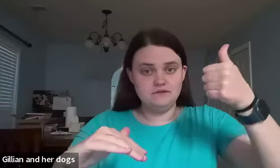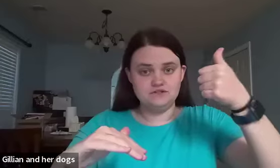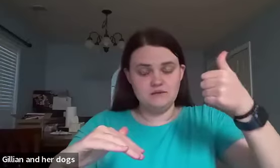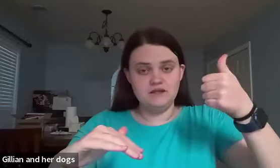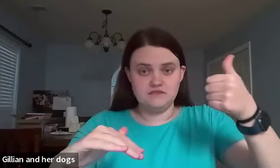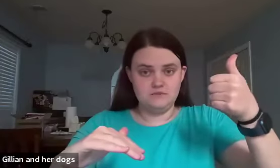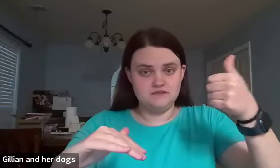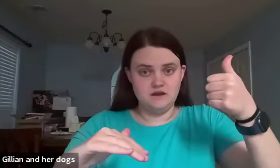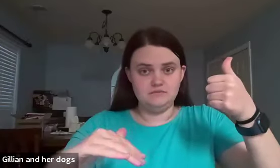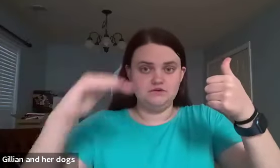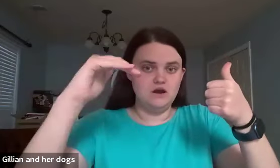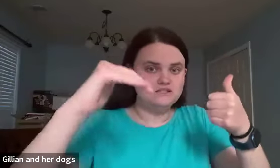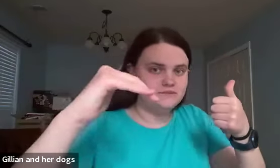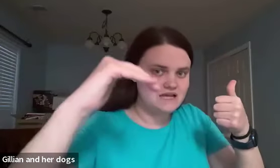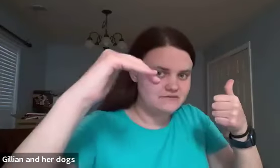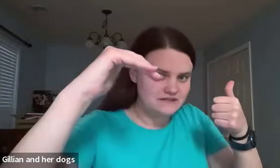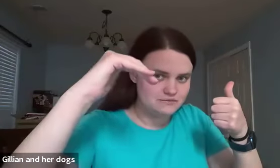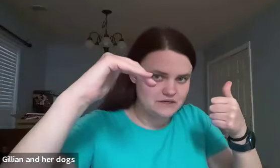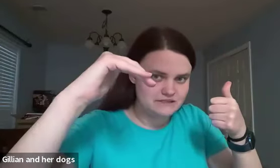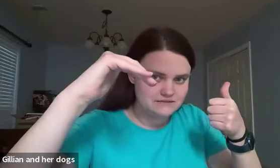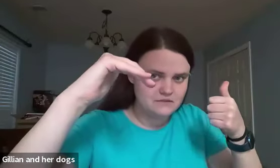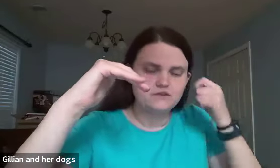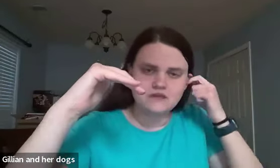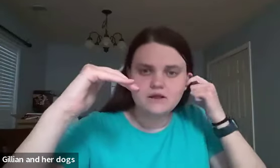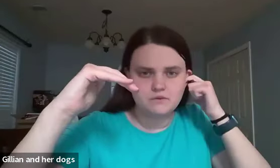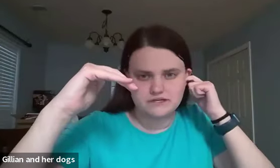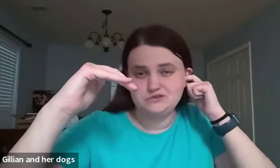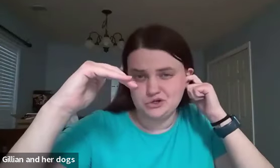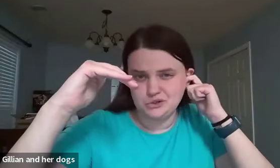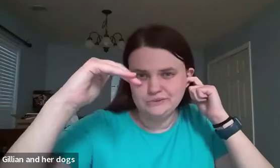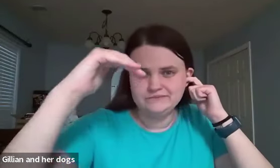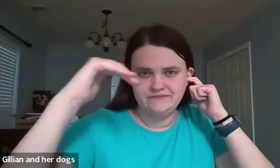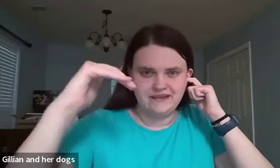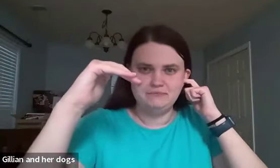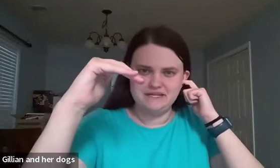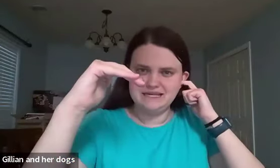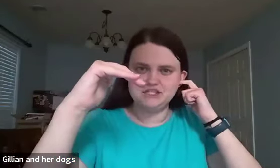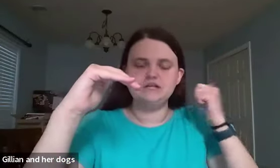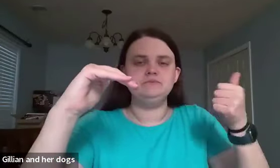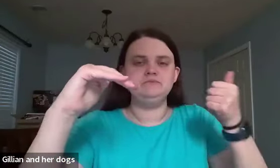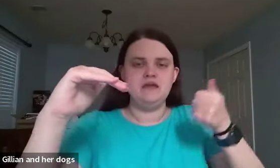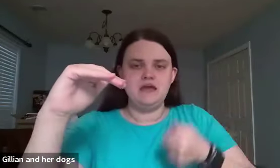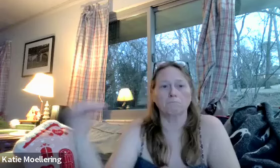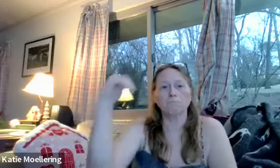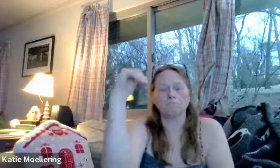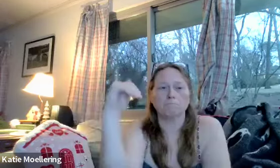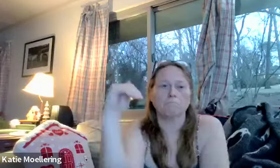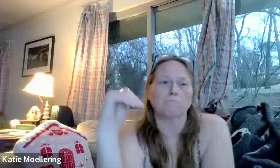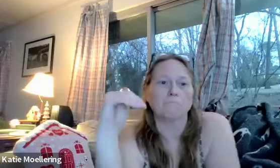have your dominant thumbs up, your non-dominant's kind of in this bent, if you think about like when we do turtle, that kind of bent hand shape, Mhm. and you bring